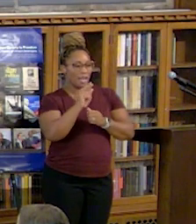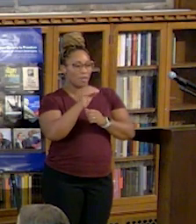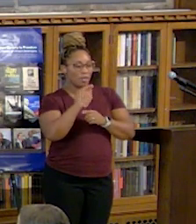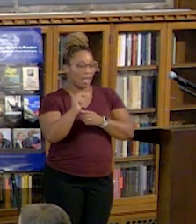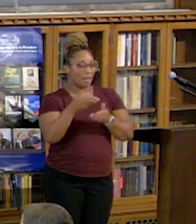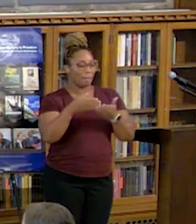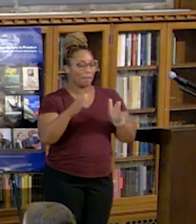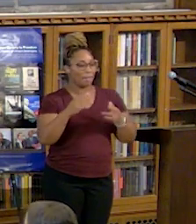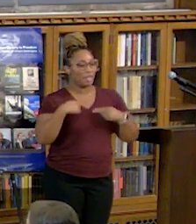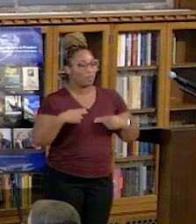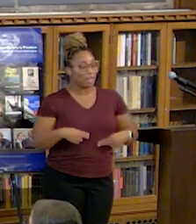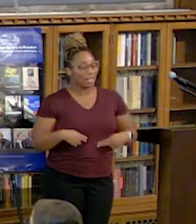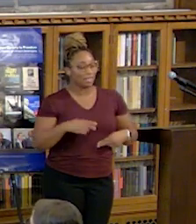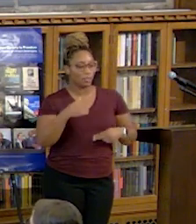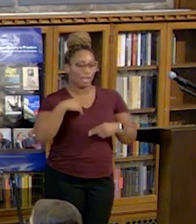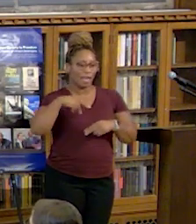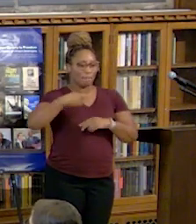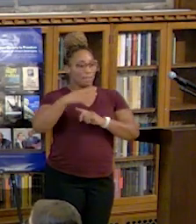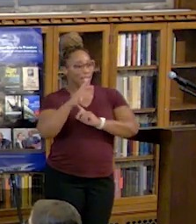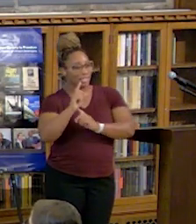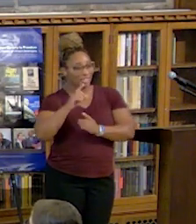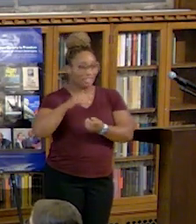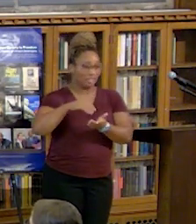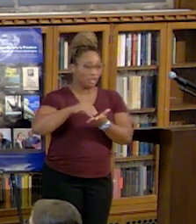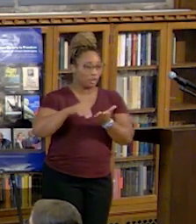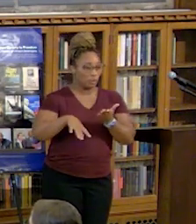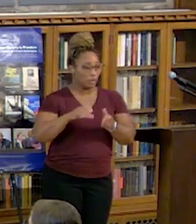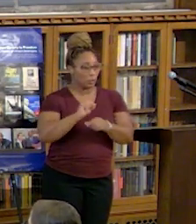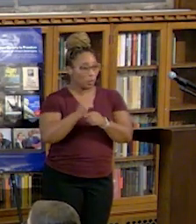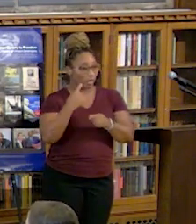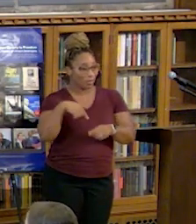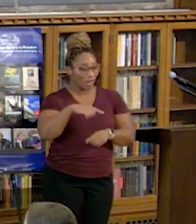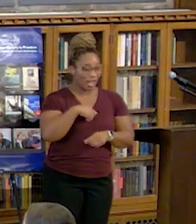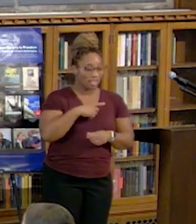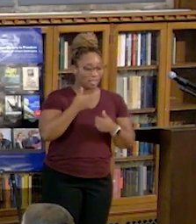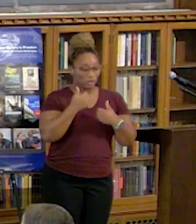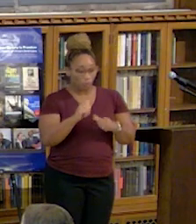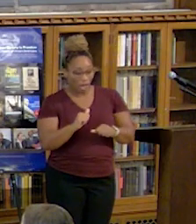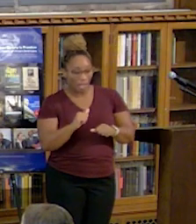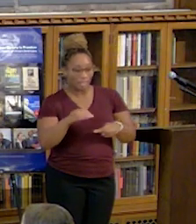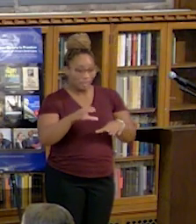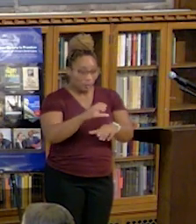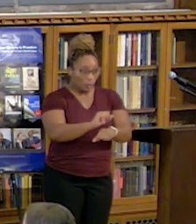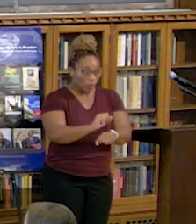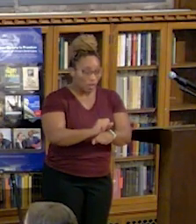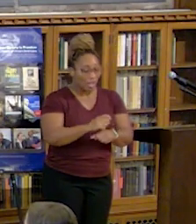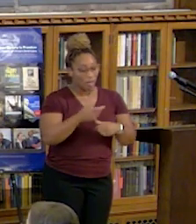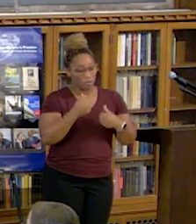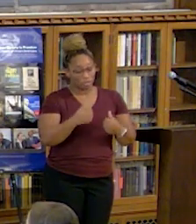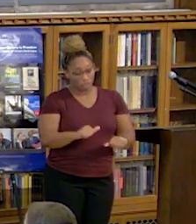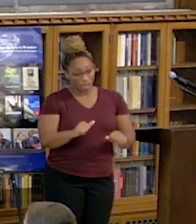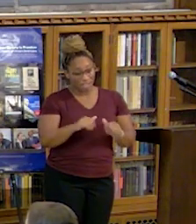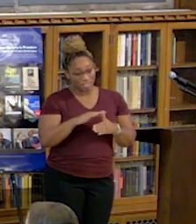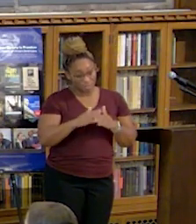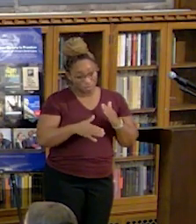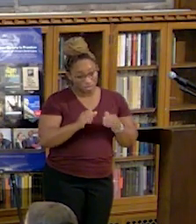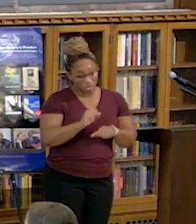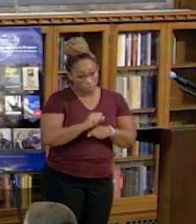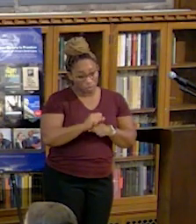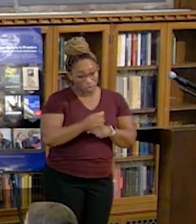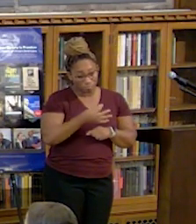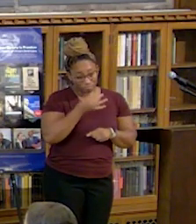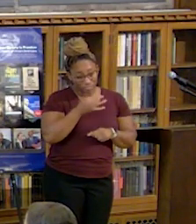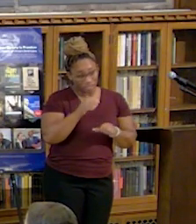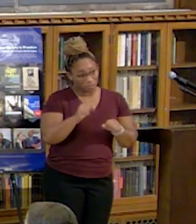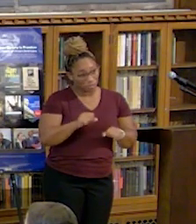Humanities we have doctoral students that are working for us trying to get this work done and we're trying to get it done